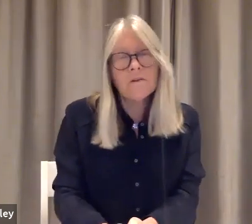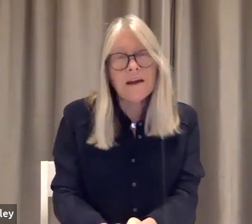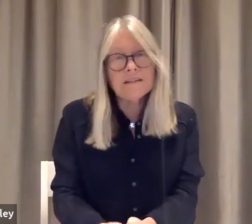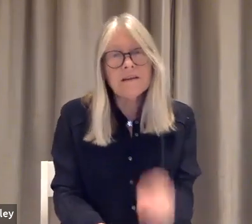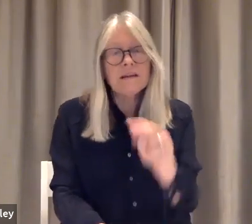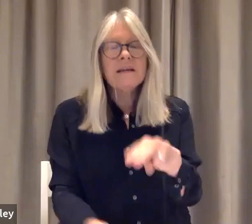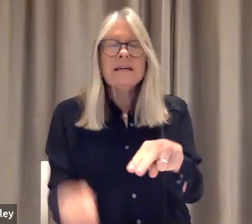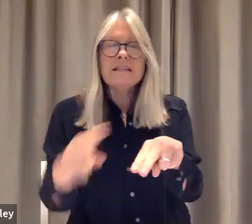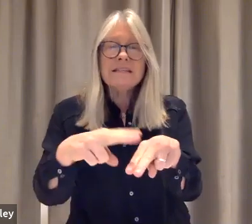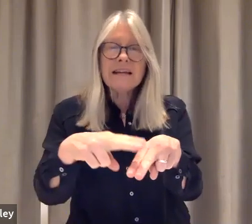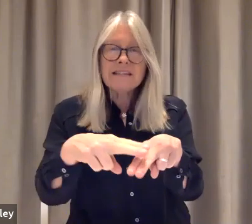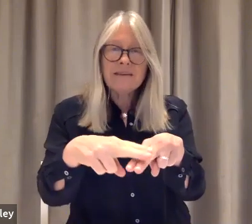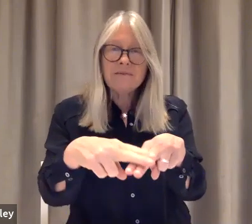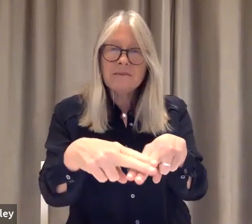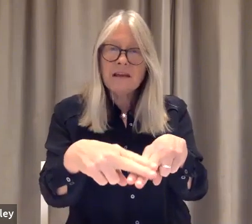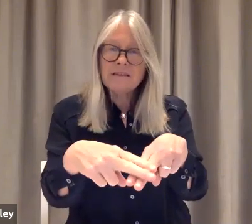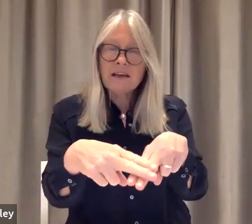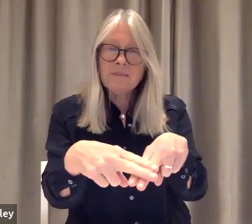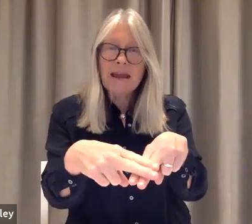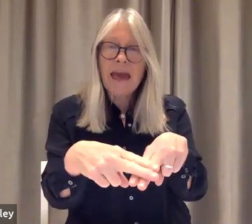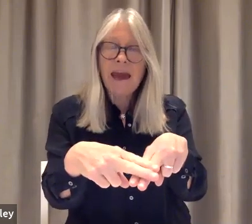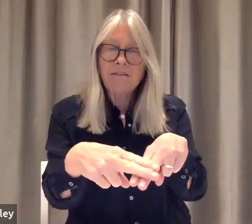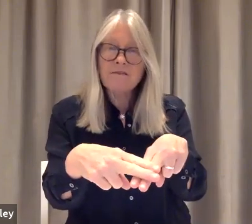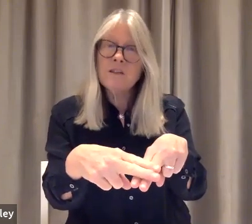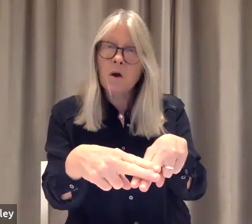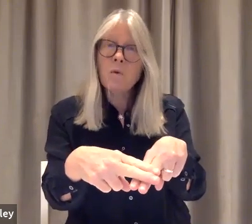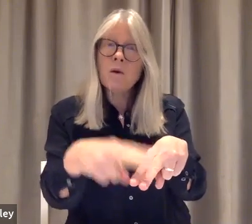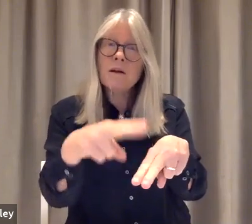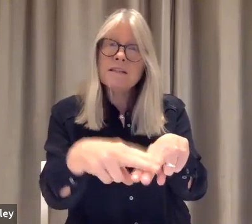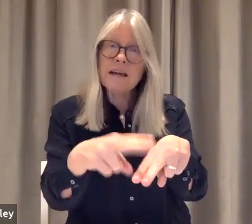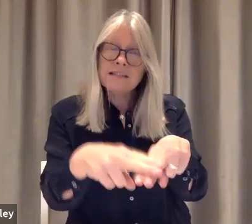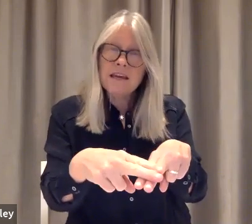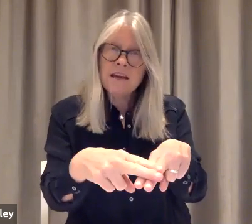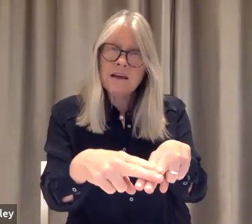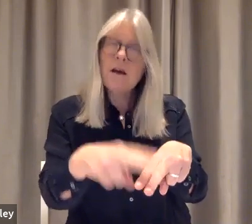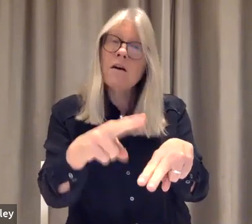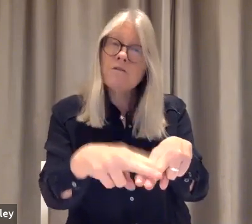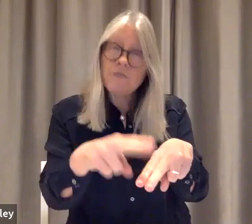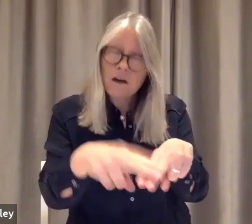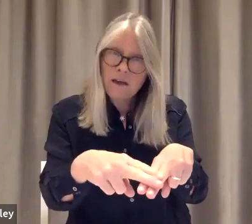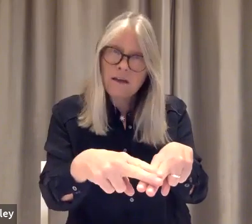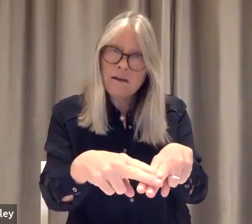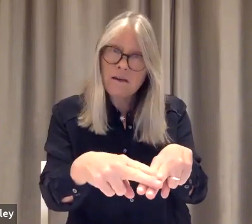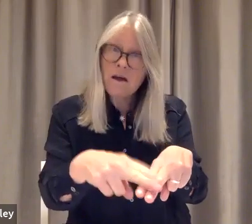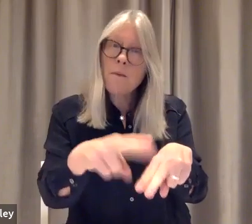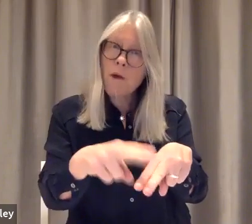Great. Daddy, that's finger spelling F. So daddy, father,